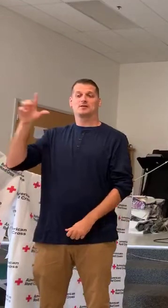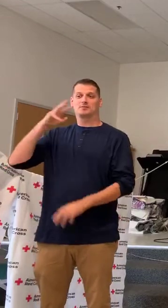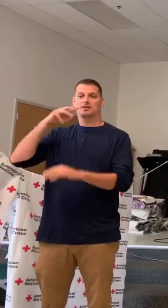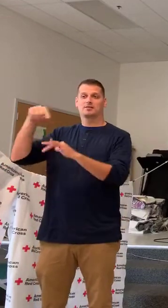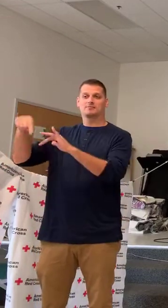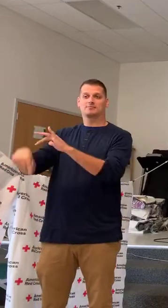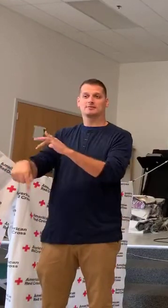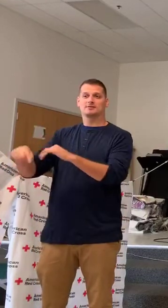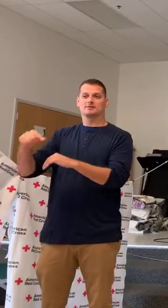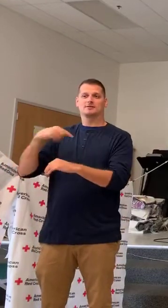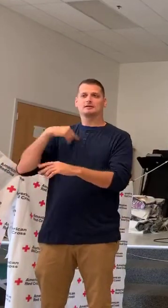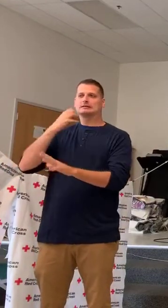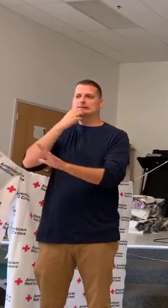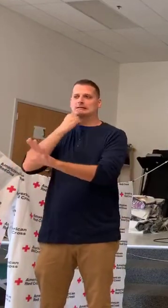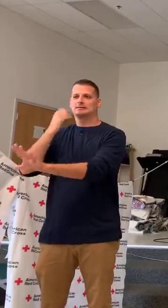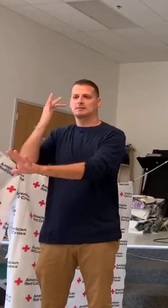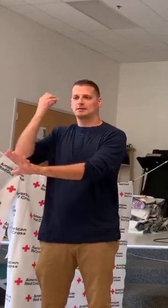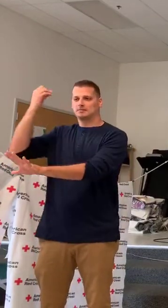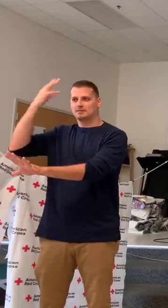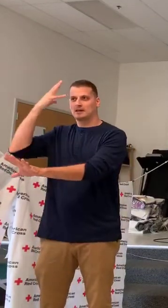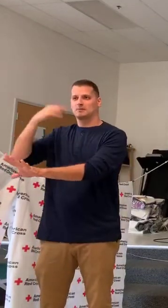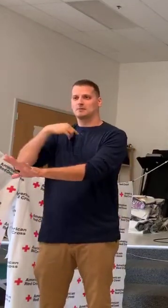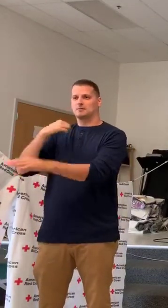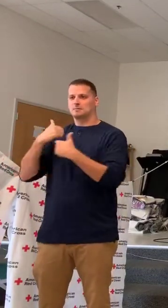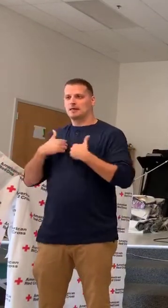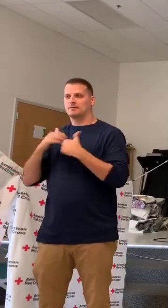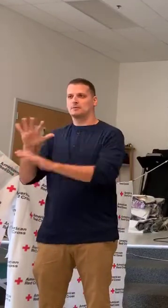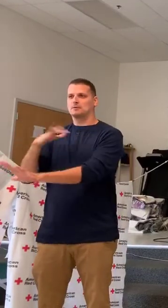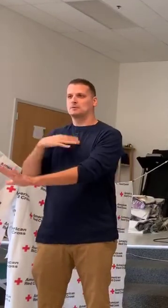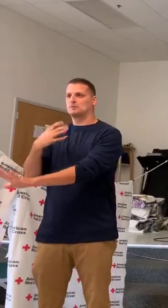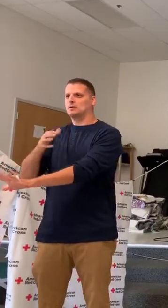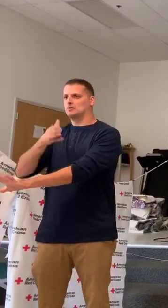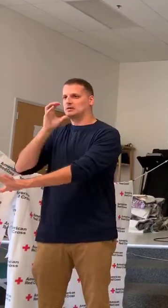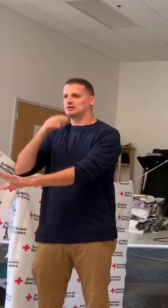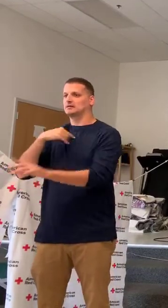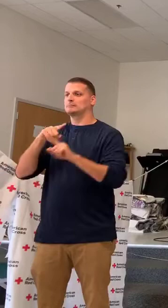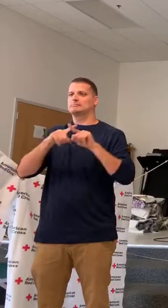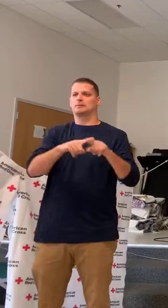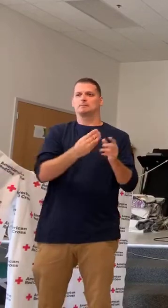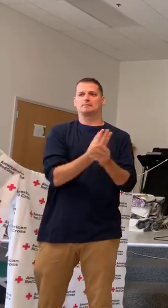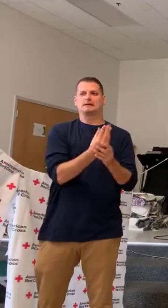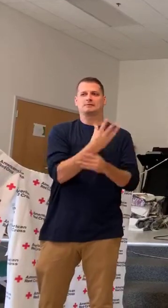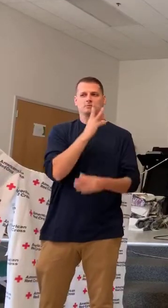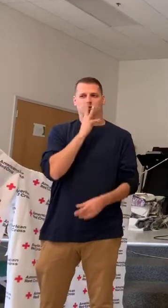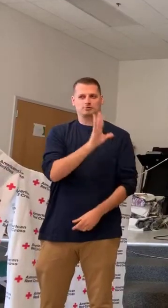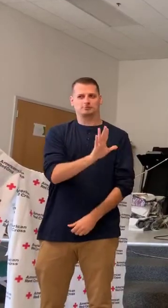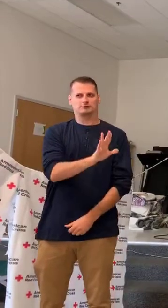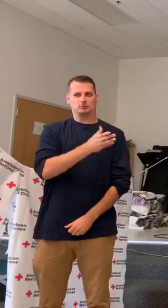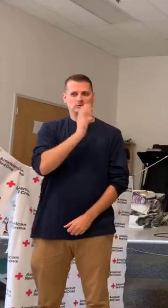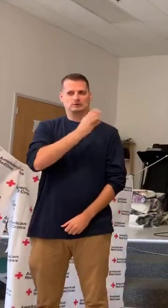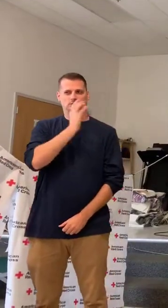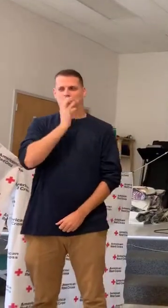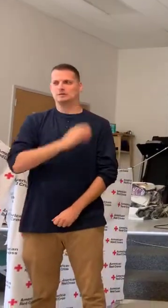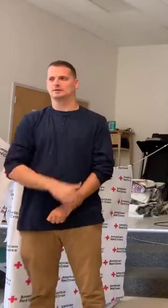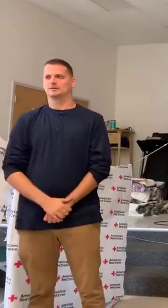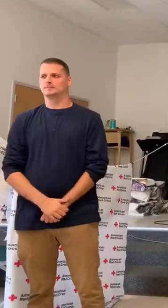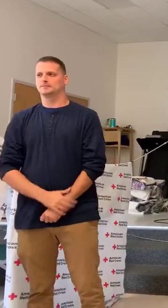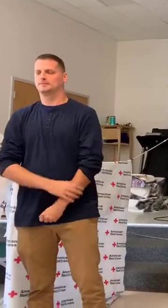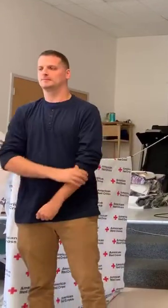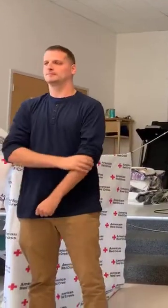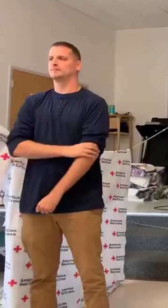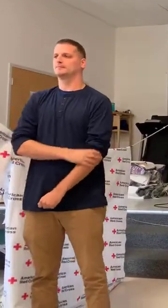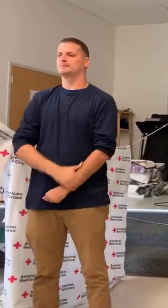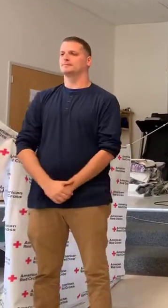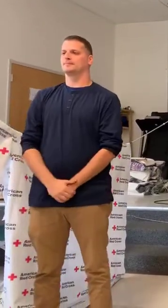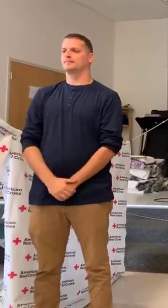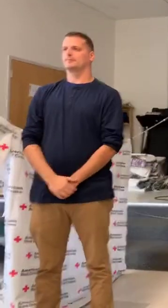for the. Okay, questions? Yes, of course. So, as we're starting to wake up here, sorry, a lot of us